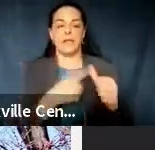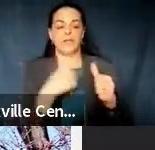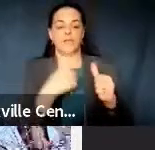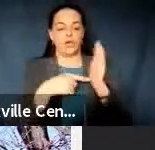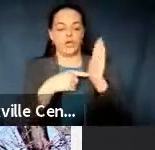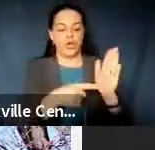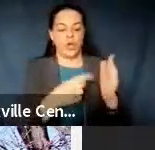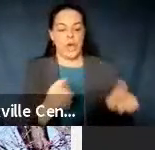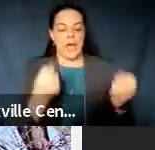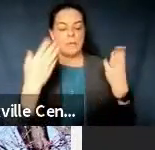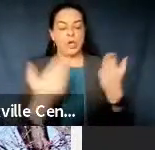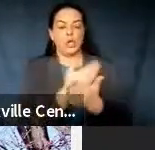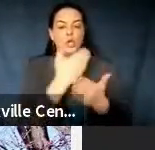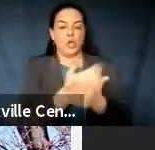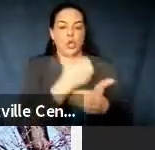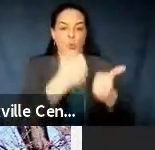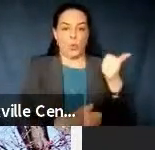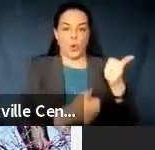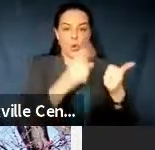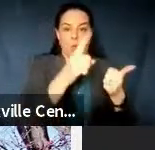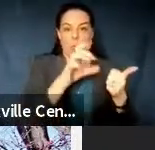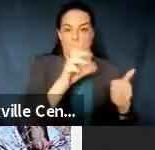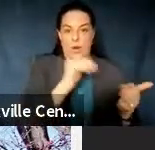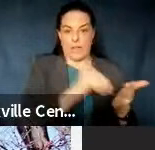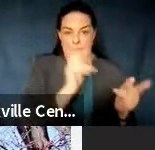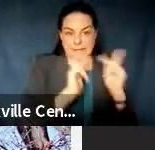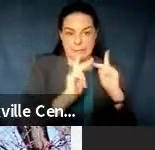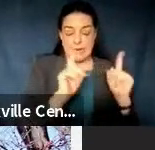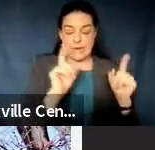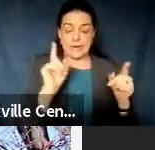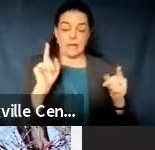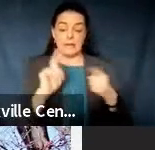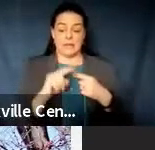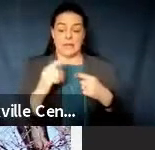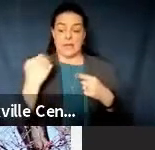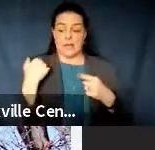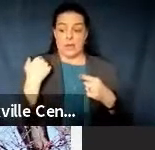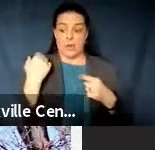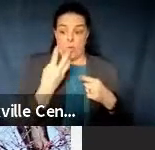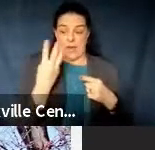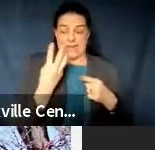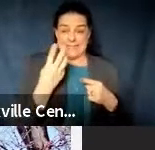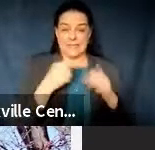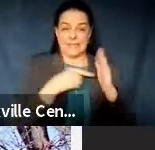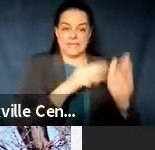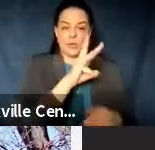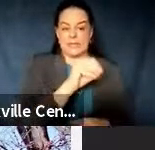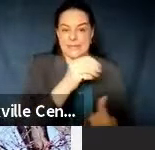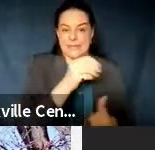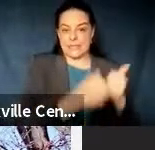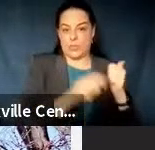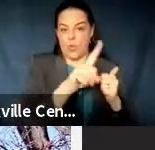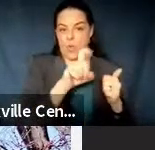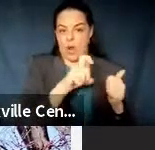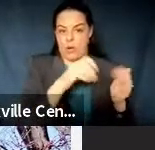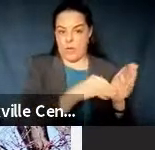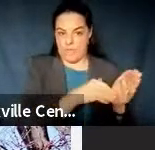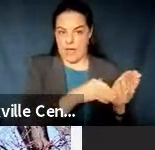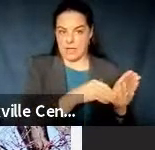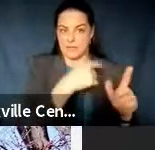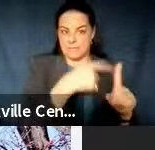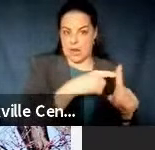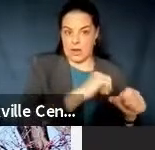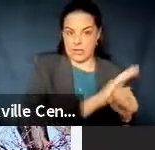cases per 100,000 population. As of Wednesday, our 14-day trend line shows 60 new cases per 100,000, and